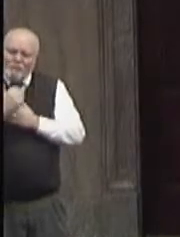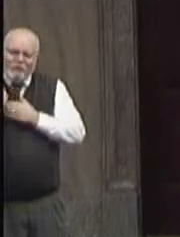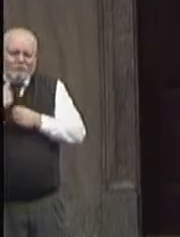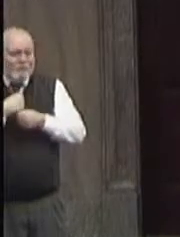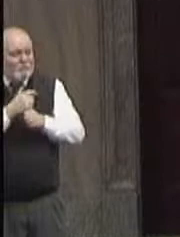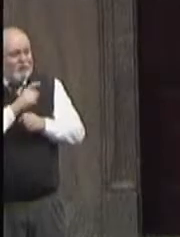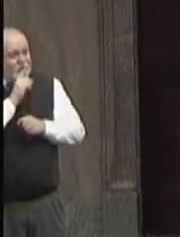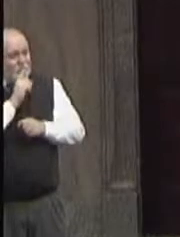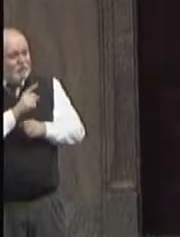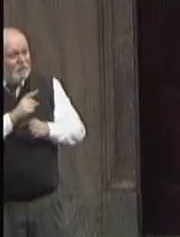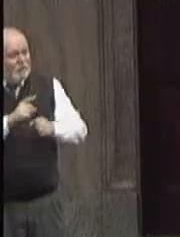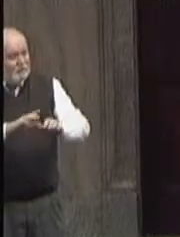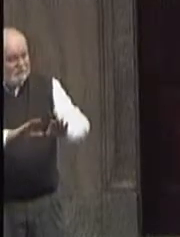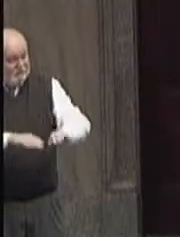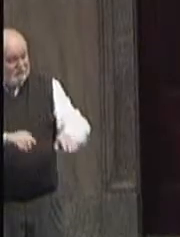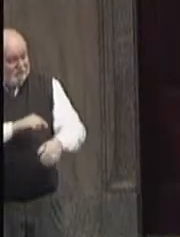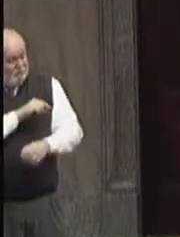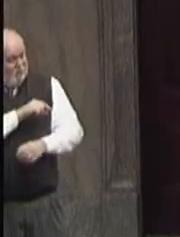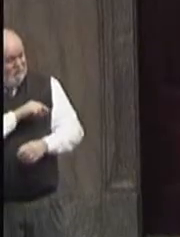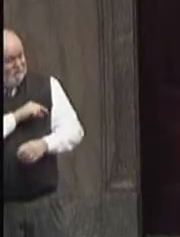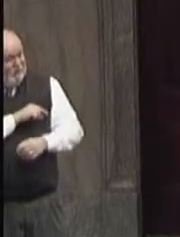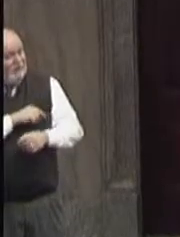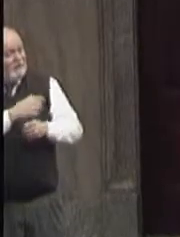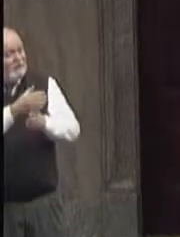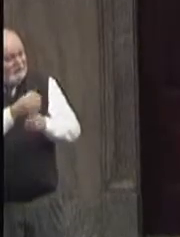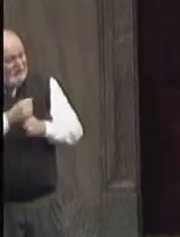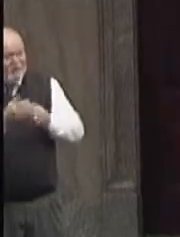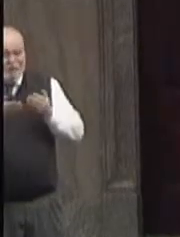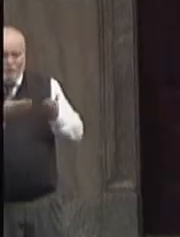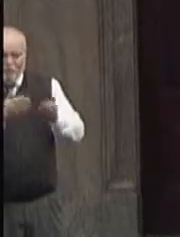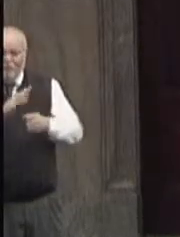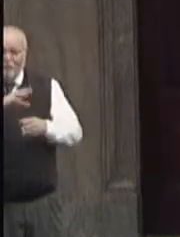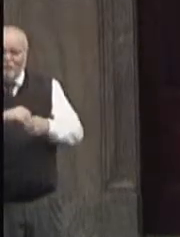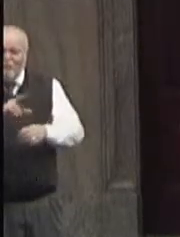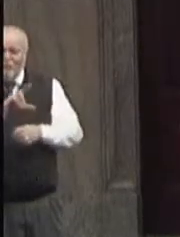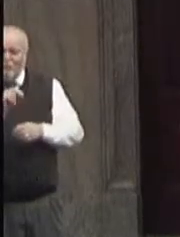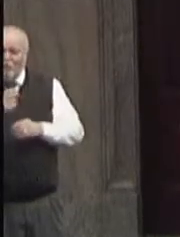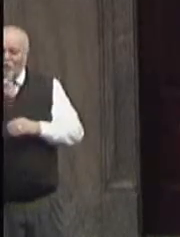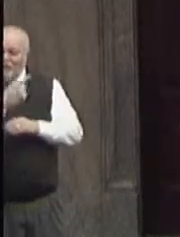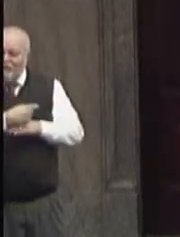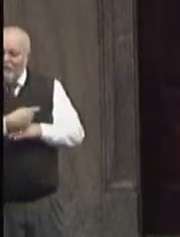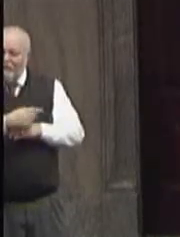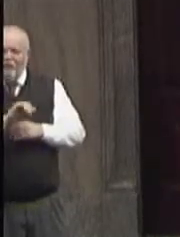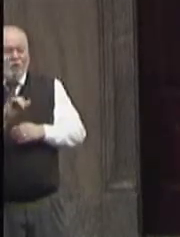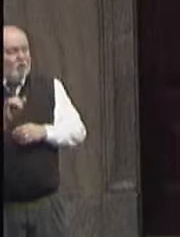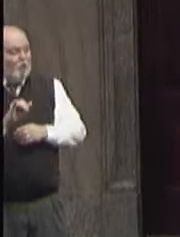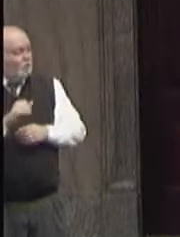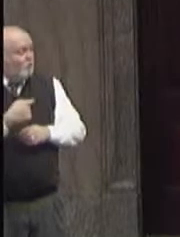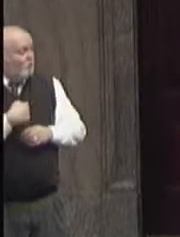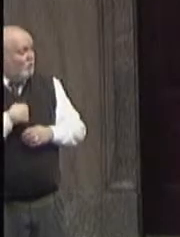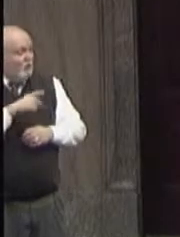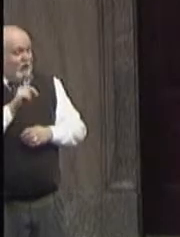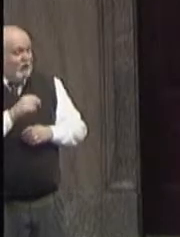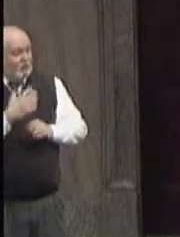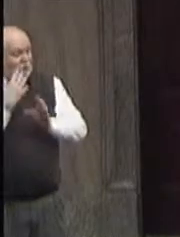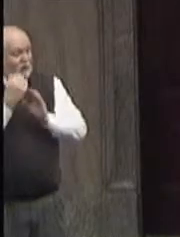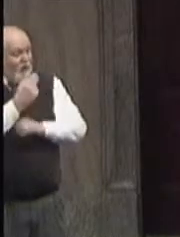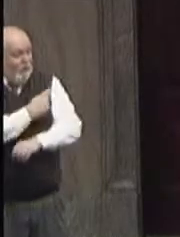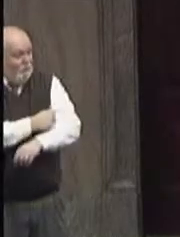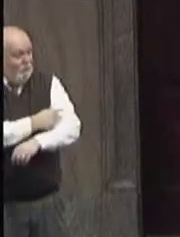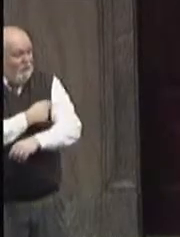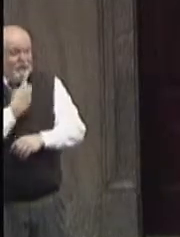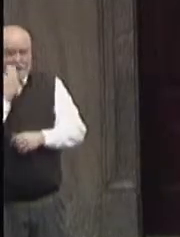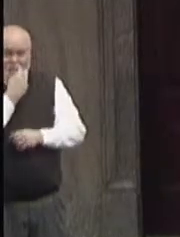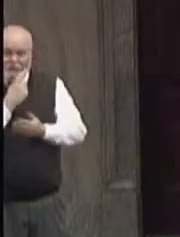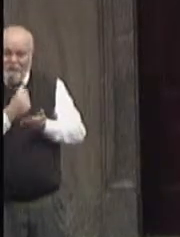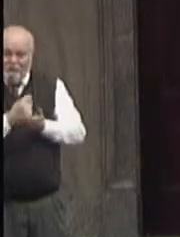are eligible for EI services get the services they need within 30 days. Also, I do outpatient speech therapy